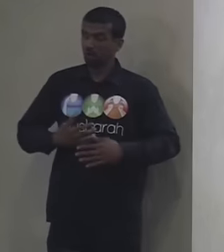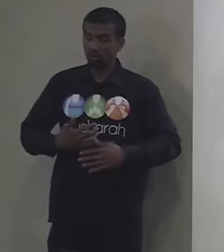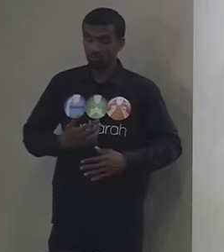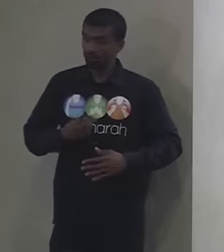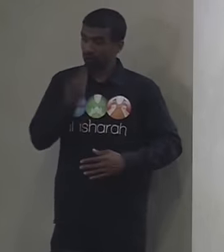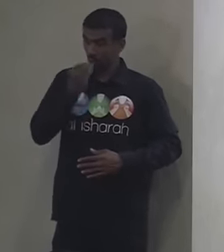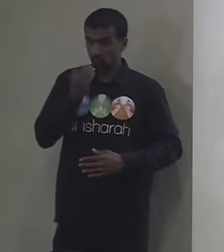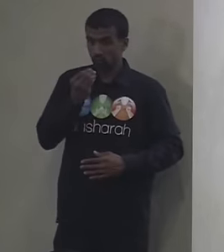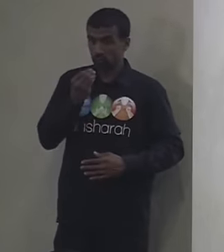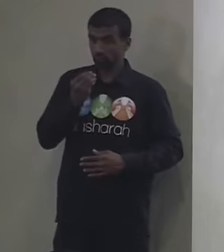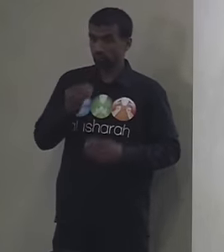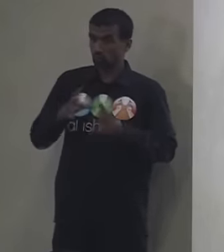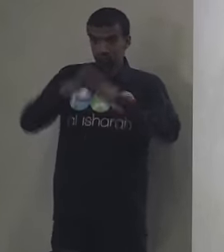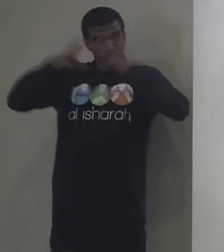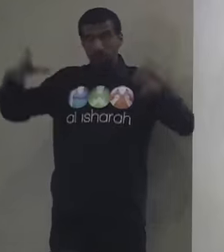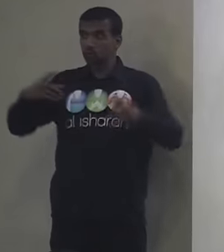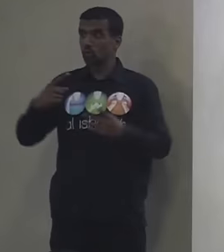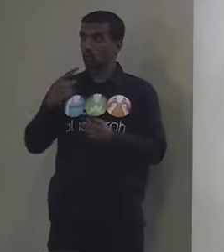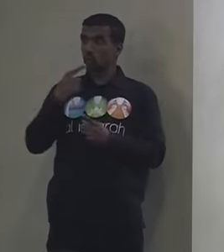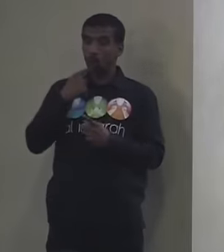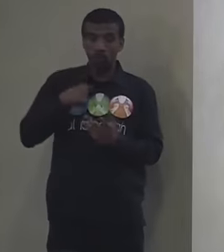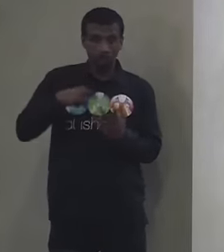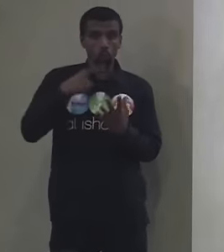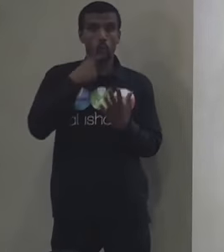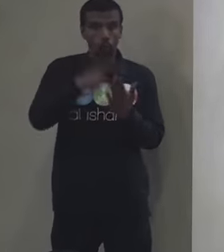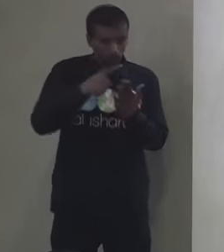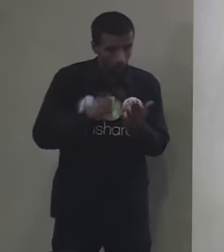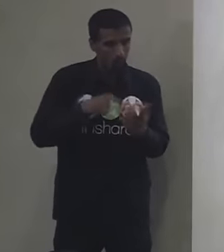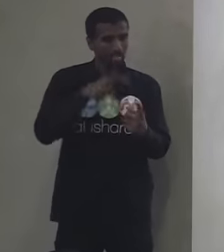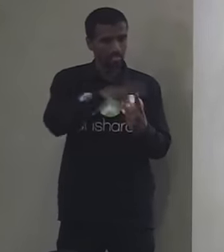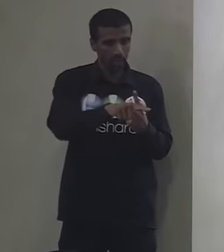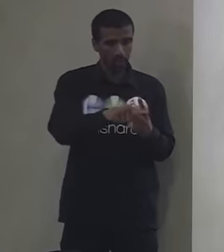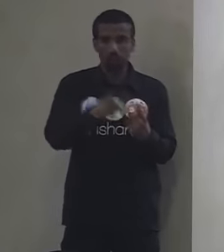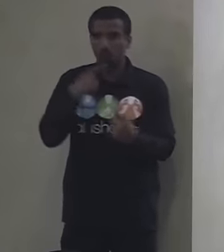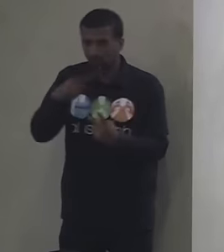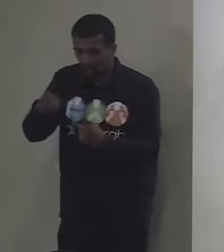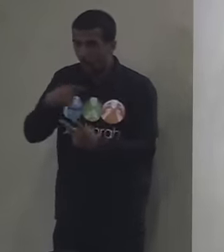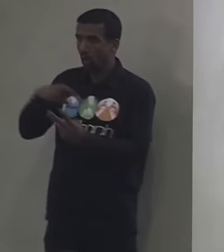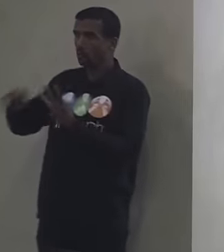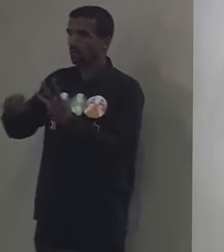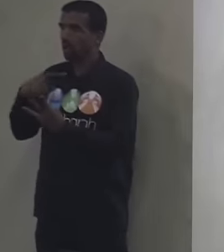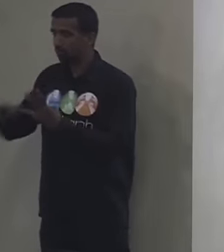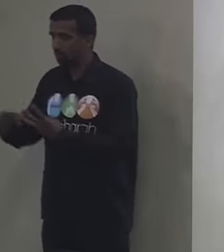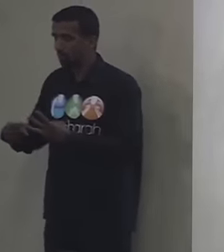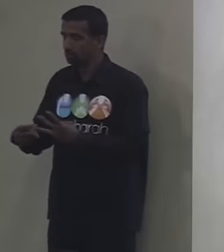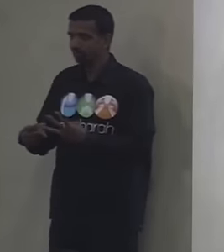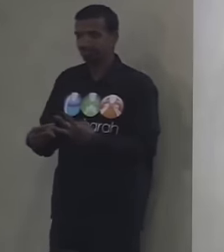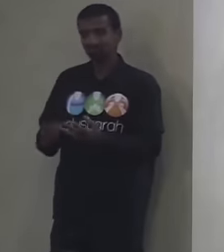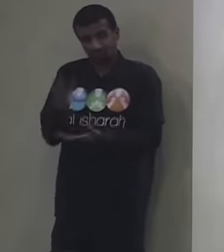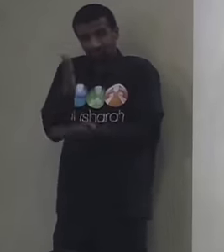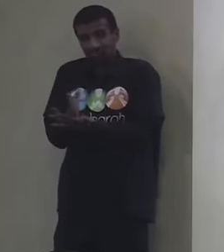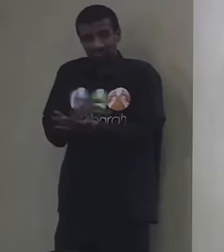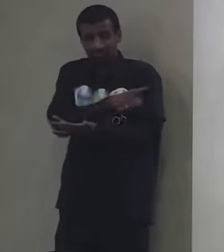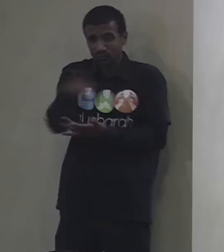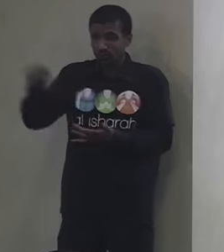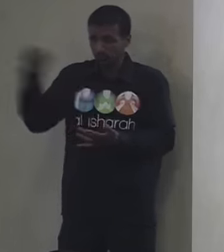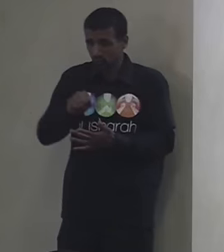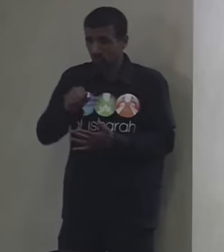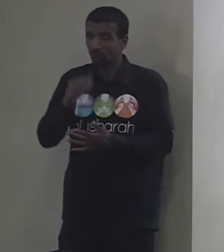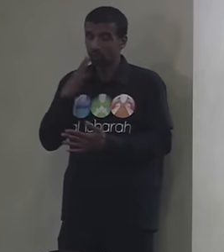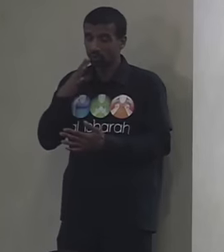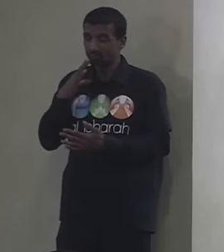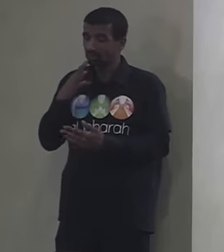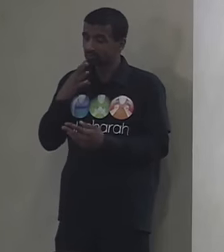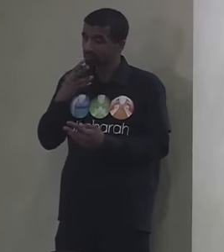less. Just tell yourself, okay, I'll have one. If I feel like more, I'll take more later. Just, you know, hold